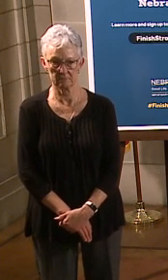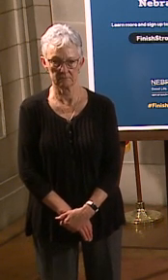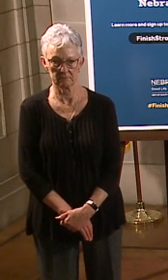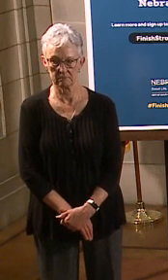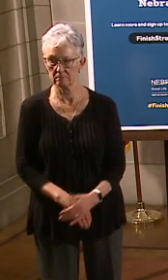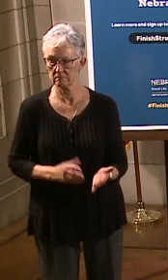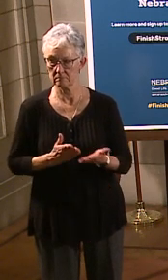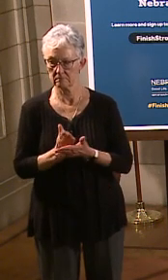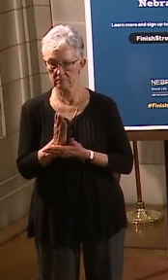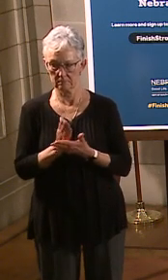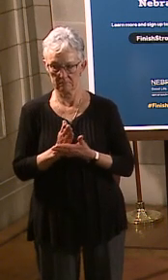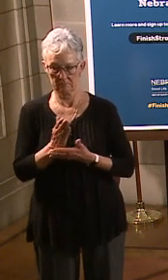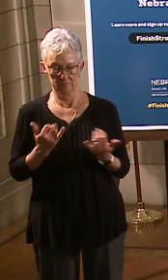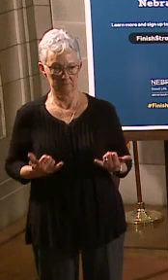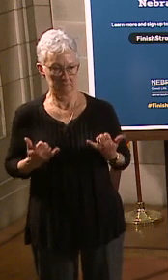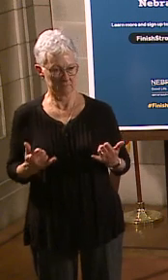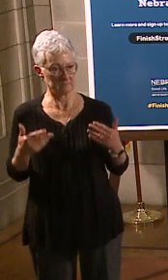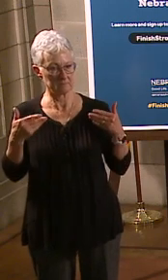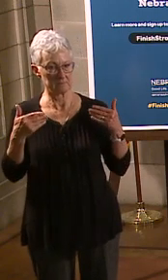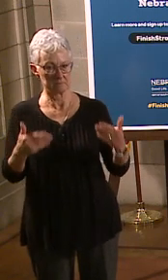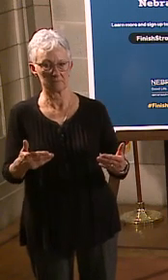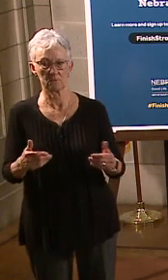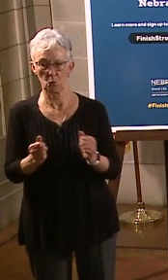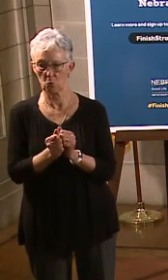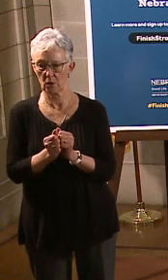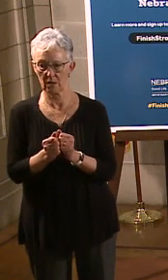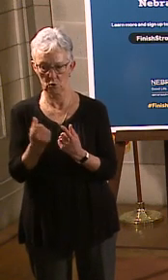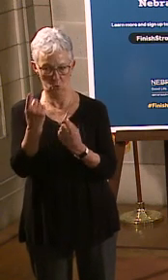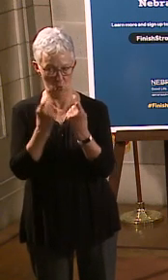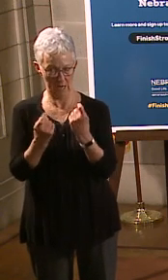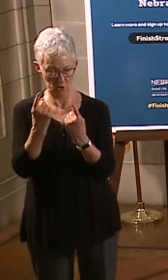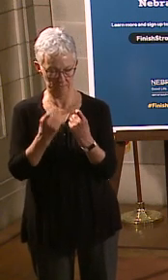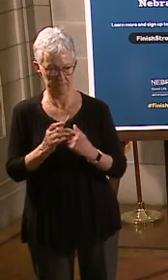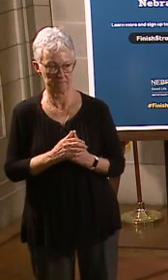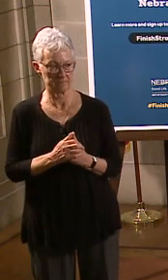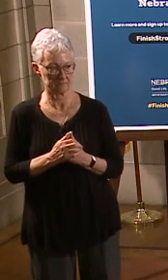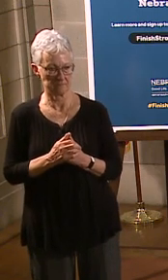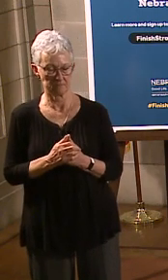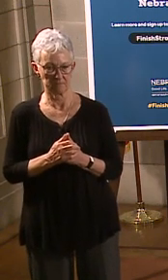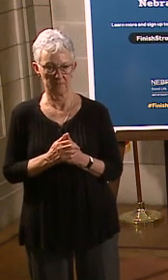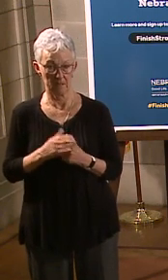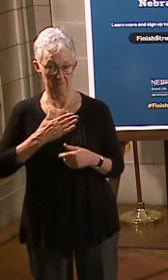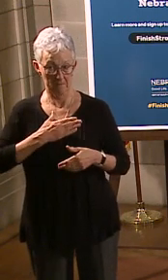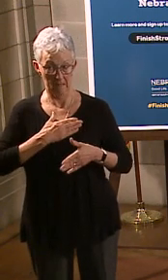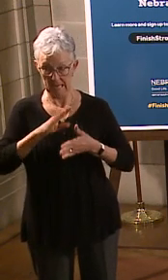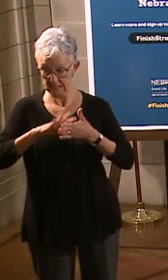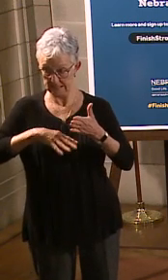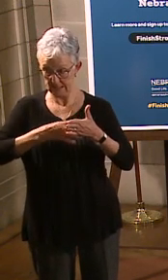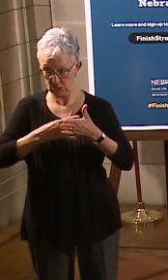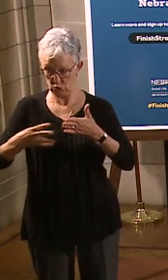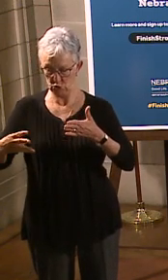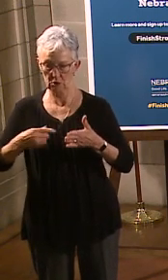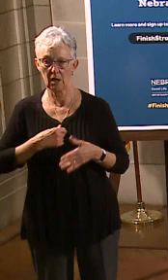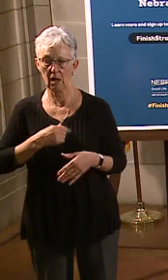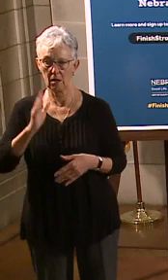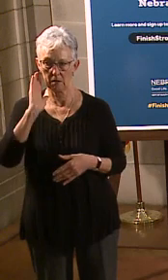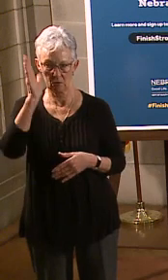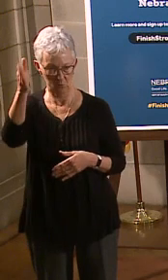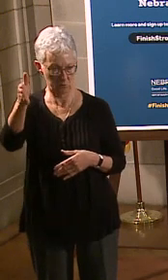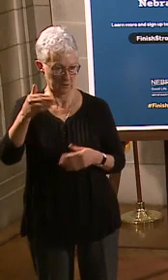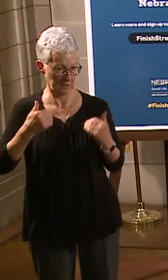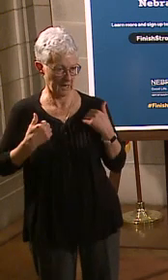All right, so now we're going to go on to questions and answers. Before we do that, though, just the upcoming schedule. I will have